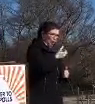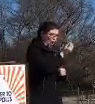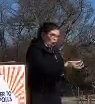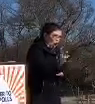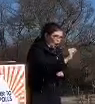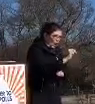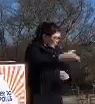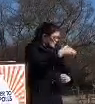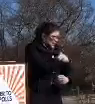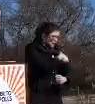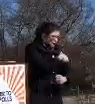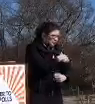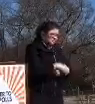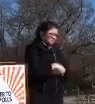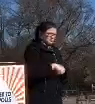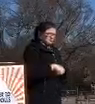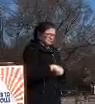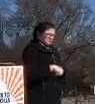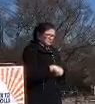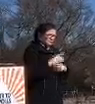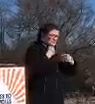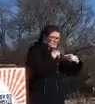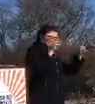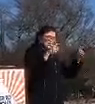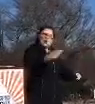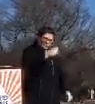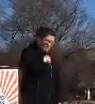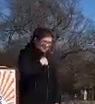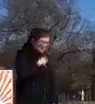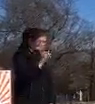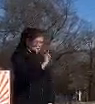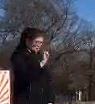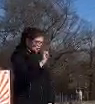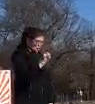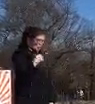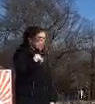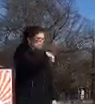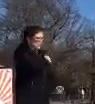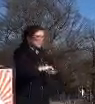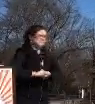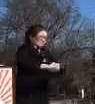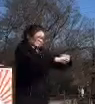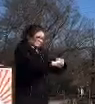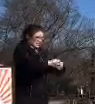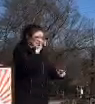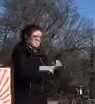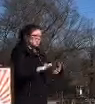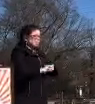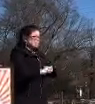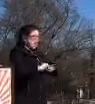by saying Me Too, we formed a bond that is unbreakable. Yes. Woo! We formed